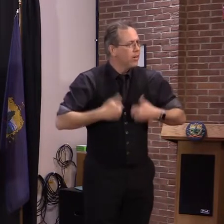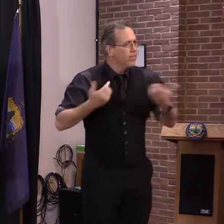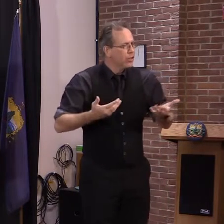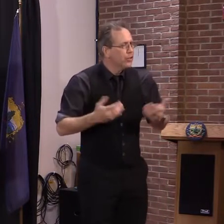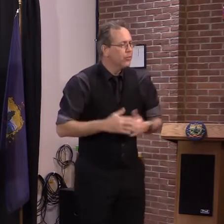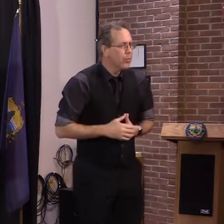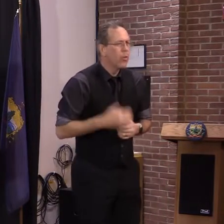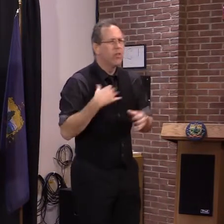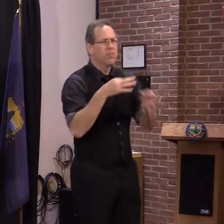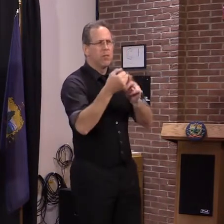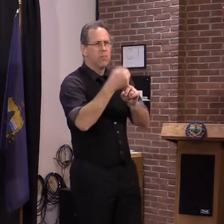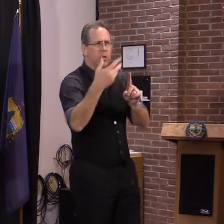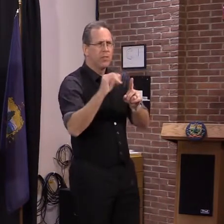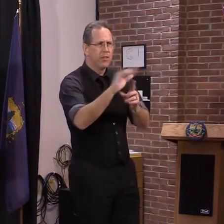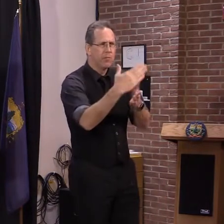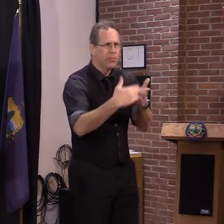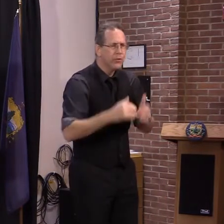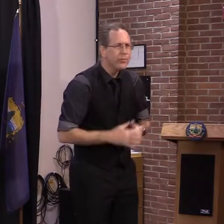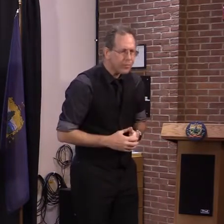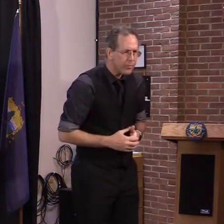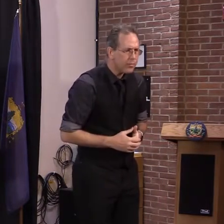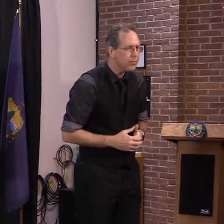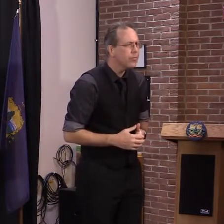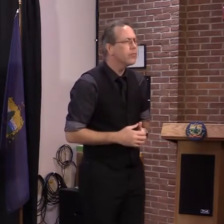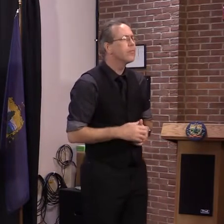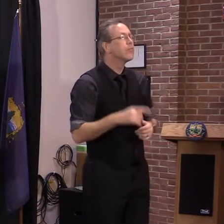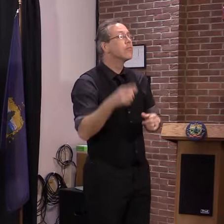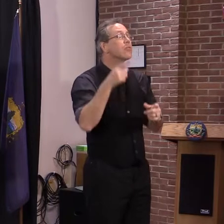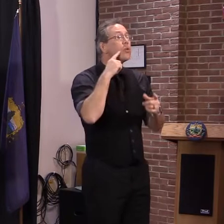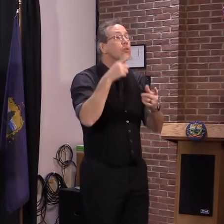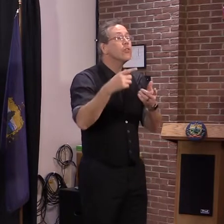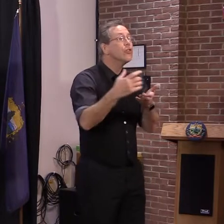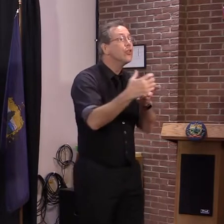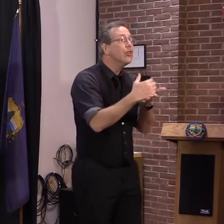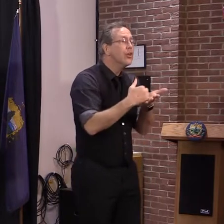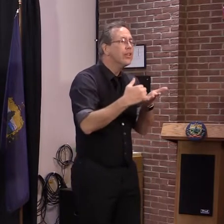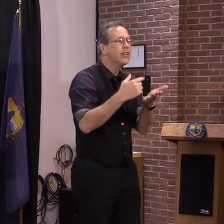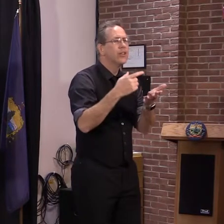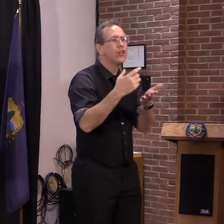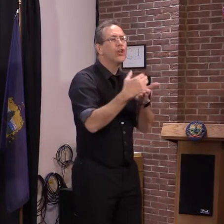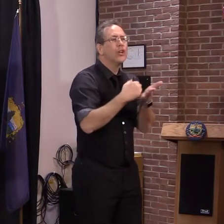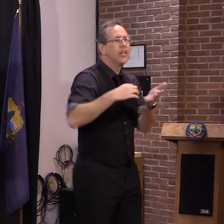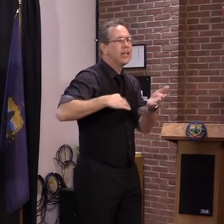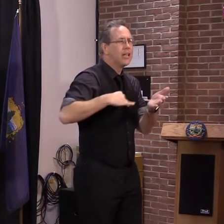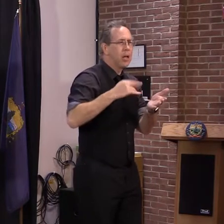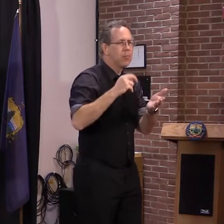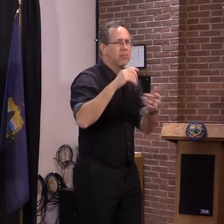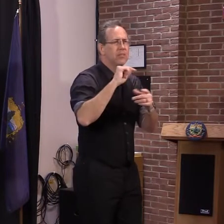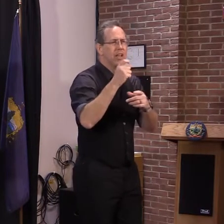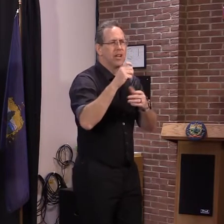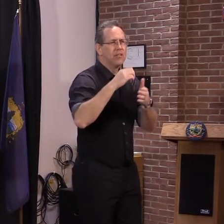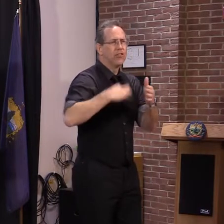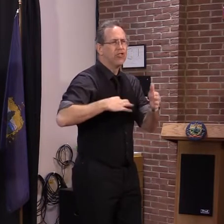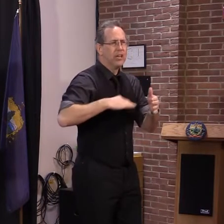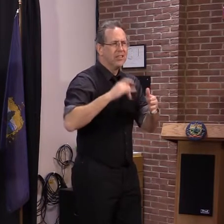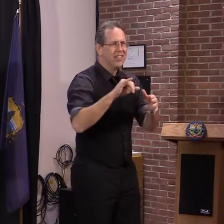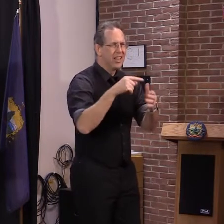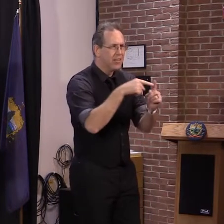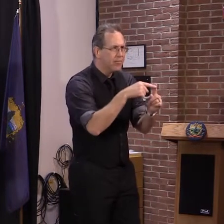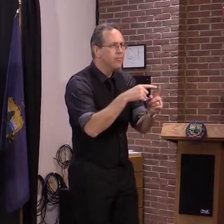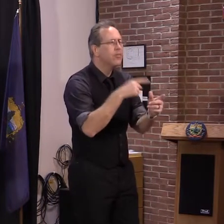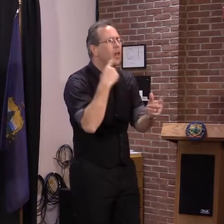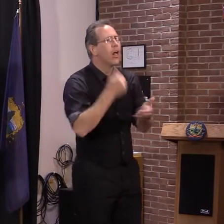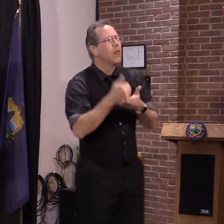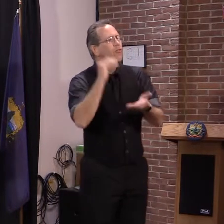has proposed an expansion of the Vermont Earned Income Tax Credit. The Earned Income Tax Credit supports about 40,000 lower